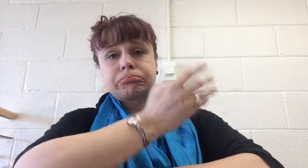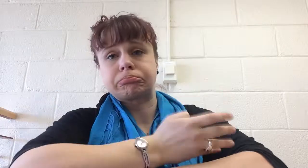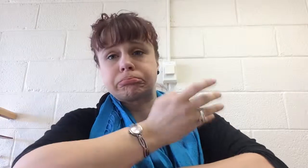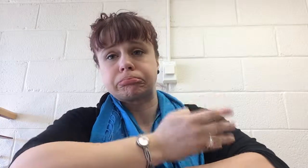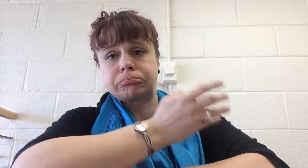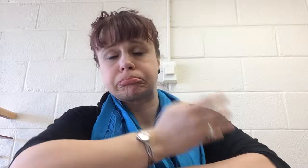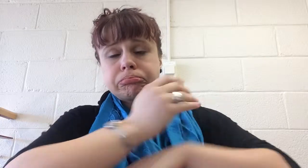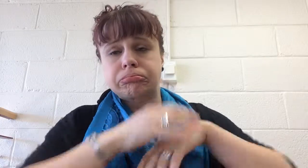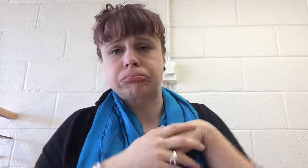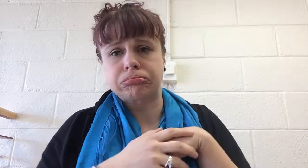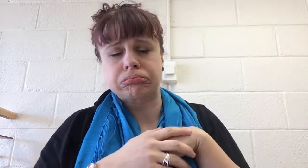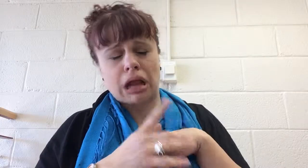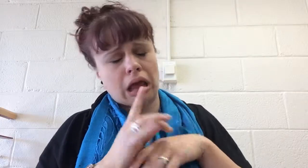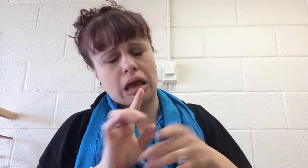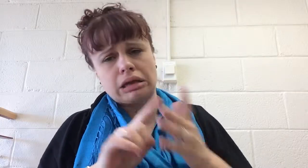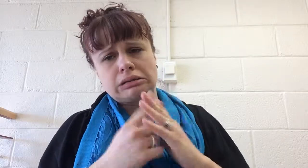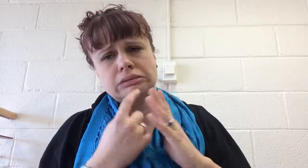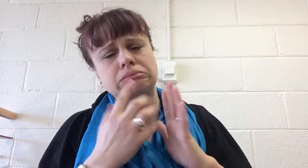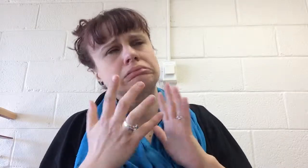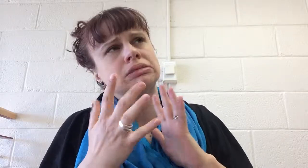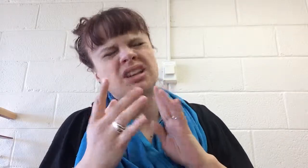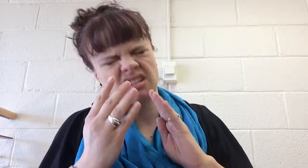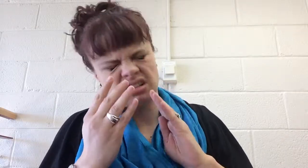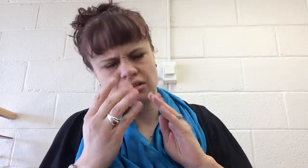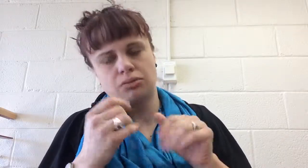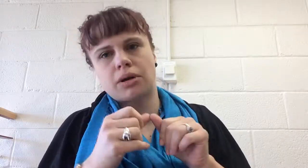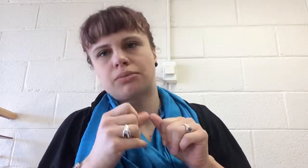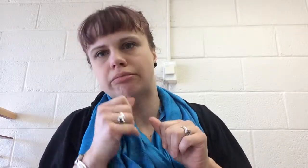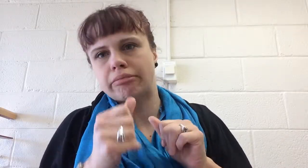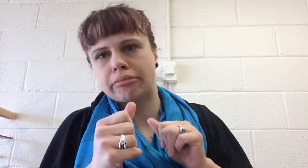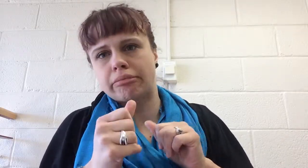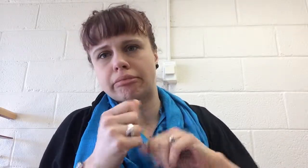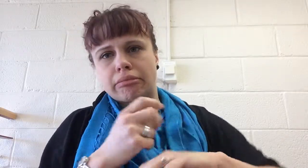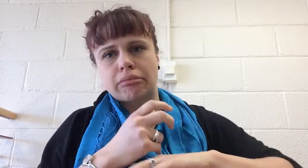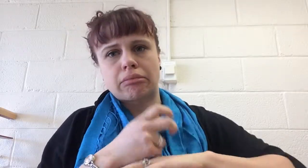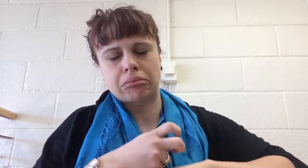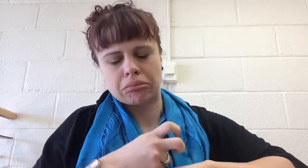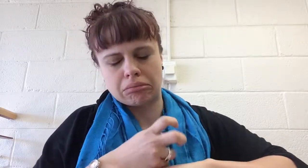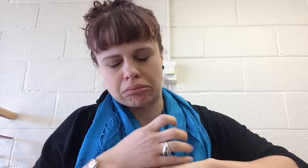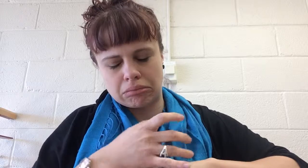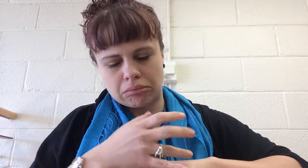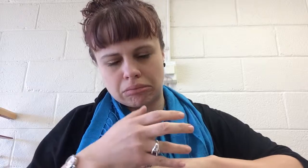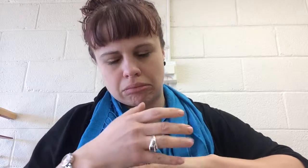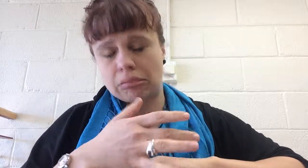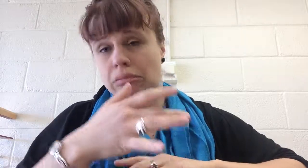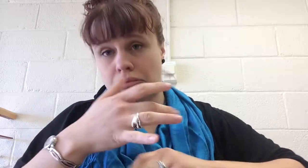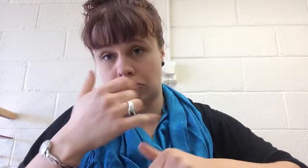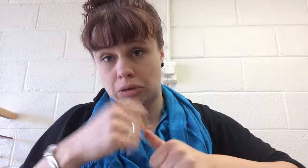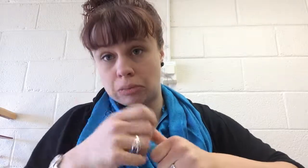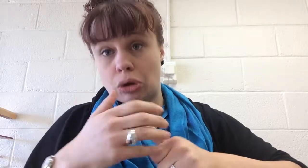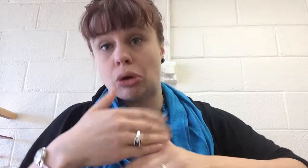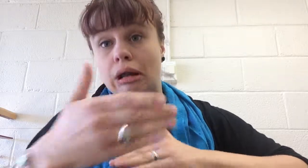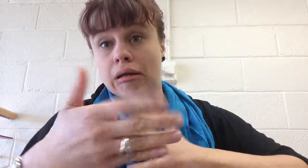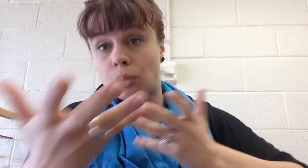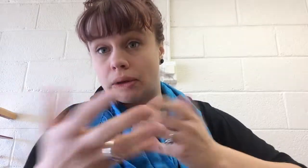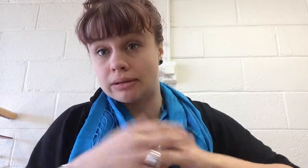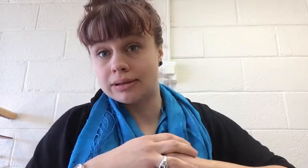don't remember. Then the next thing I remember, I woke up at home, in my own bed, a